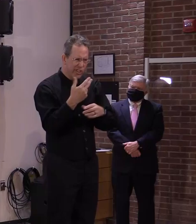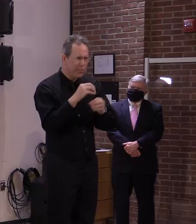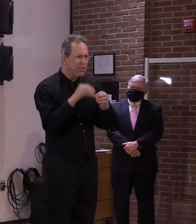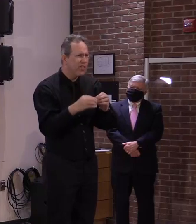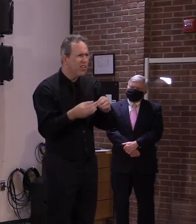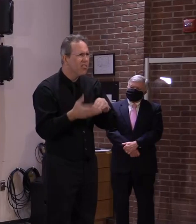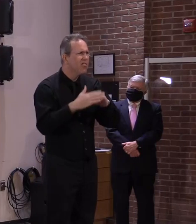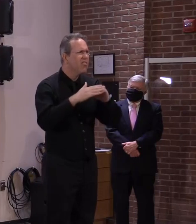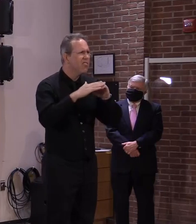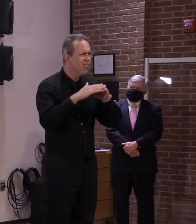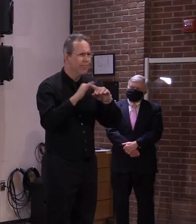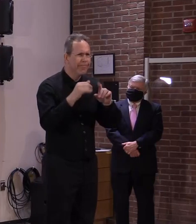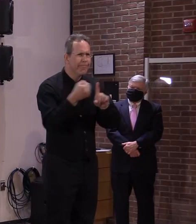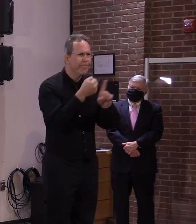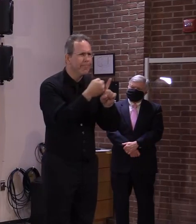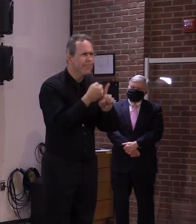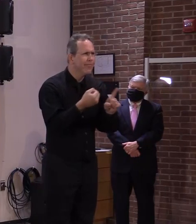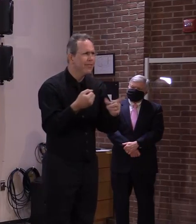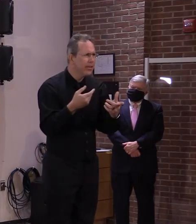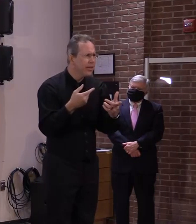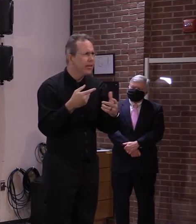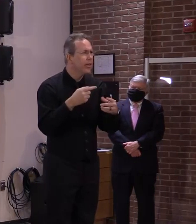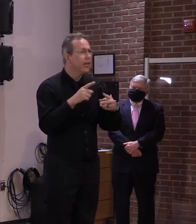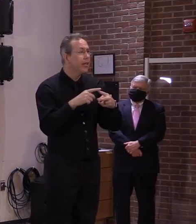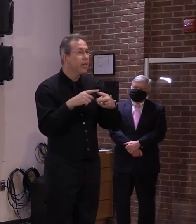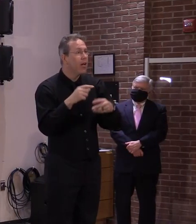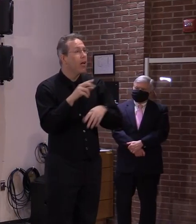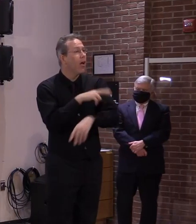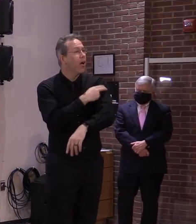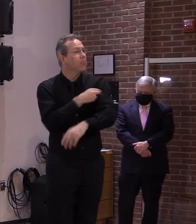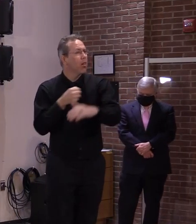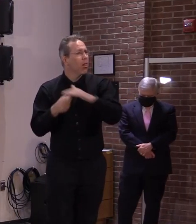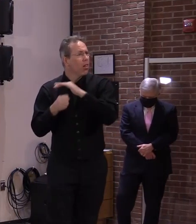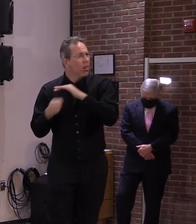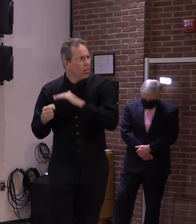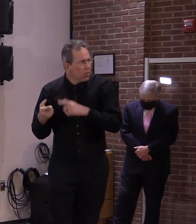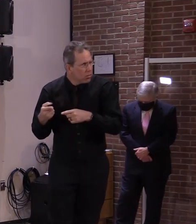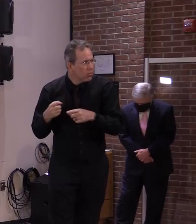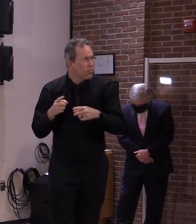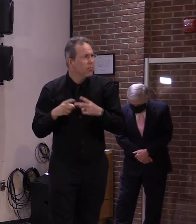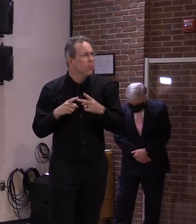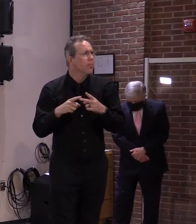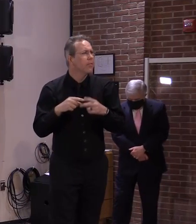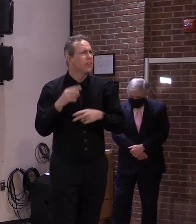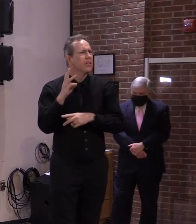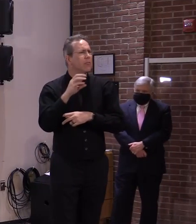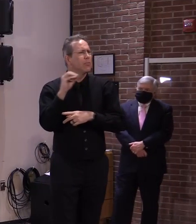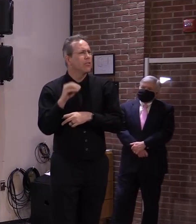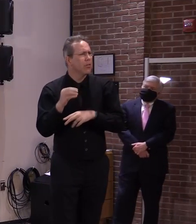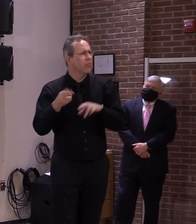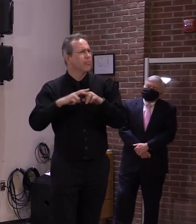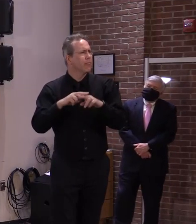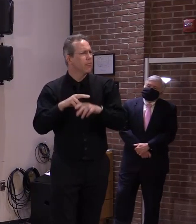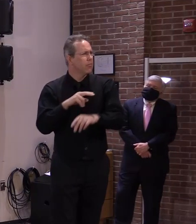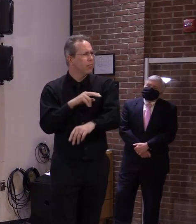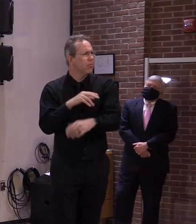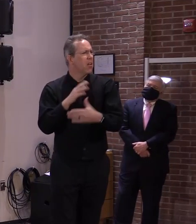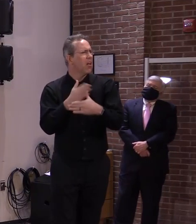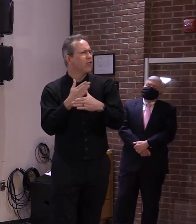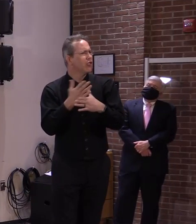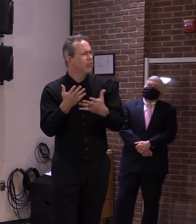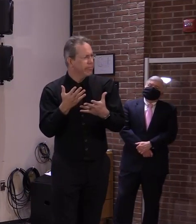Hospitalization and deaths, she said, have been increasing about 6% across the country. And she said